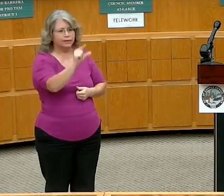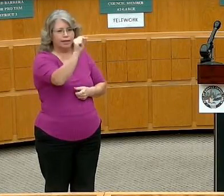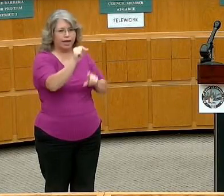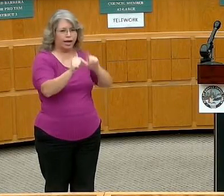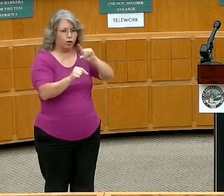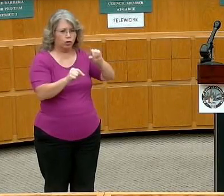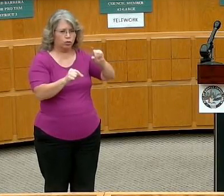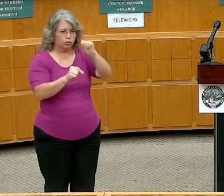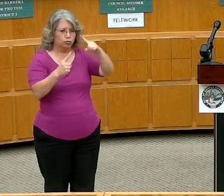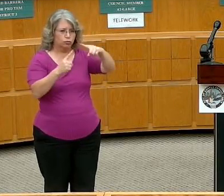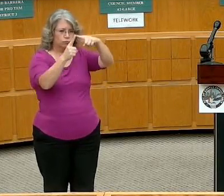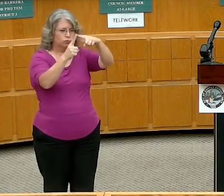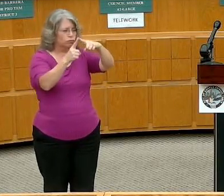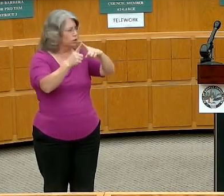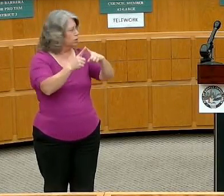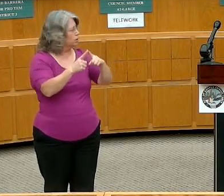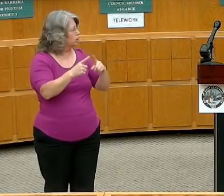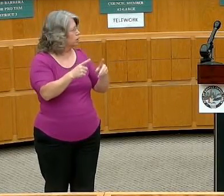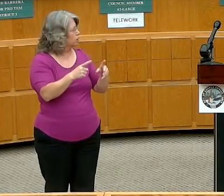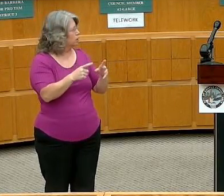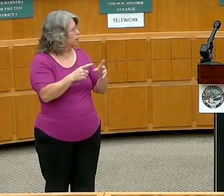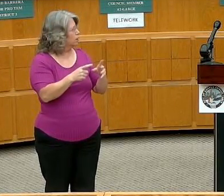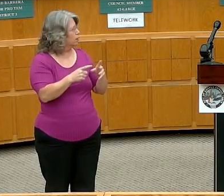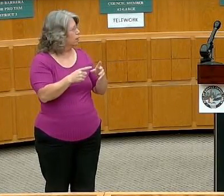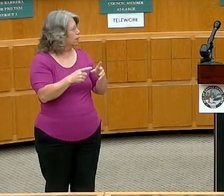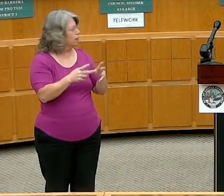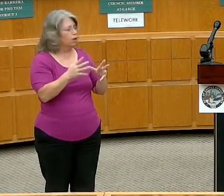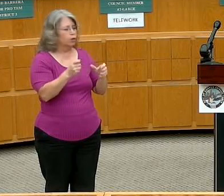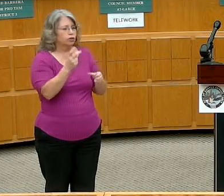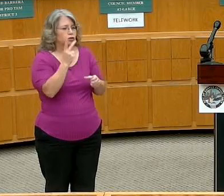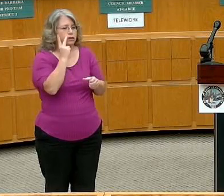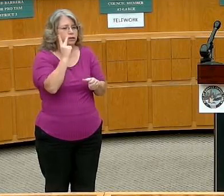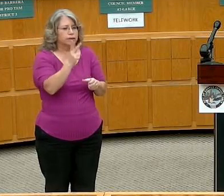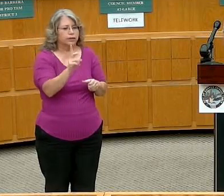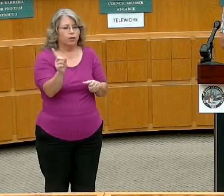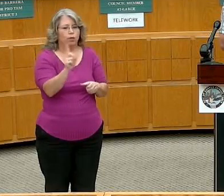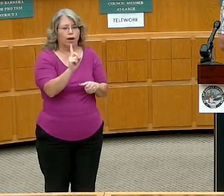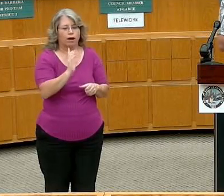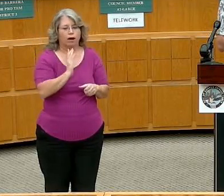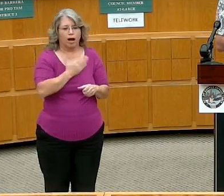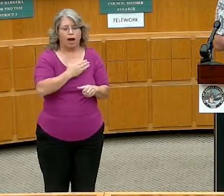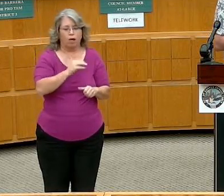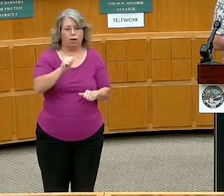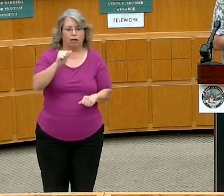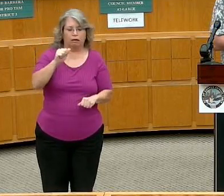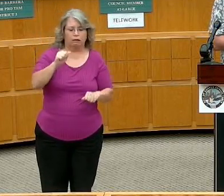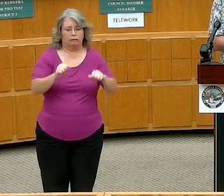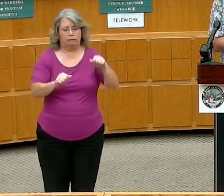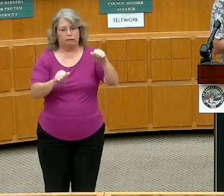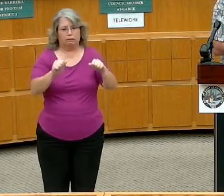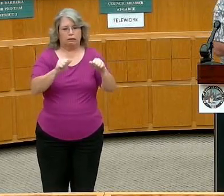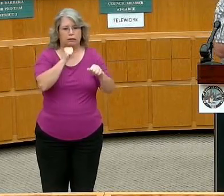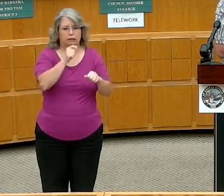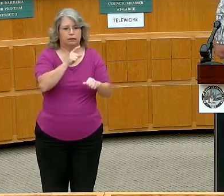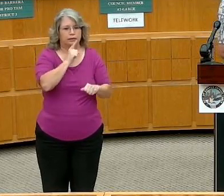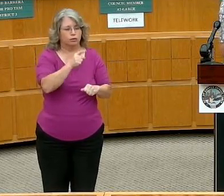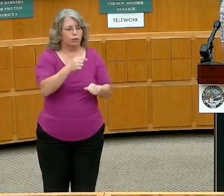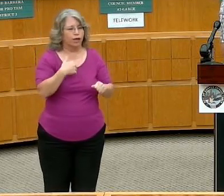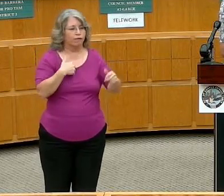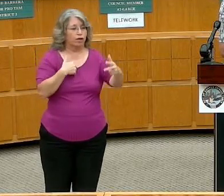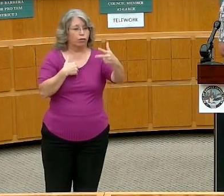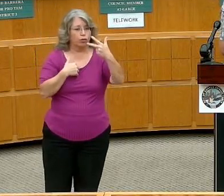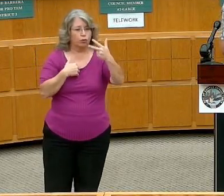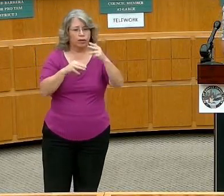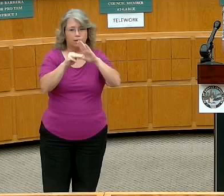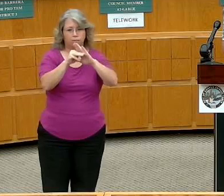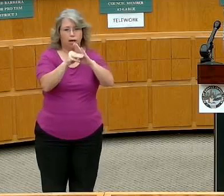going on here. It's not like what you saw on TV, but just a thicker line. It's showing you where the uncertainty is. There's 3 models that are going into this projection